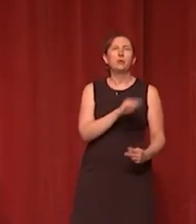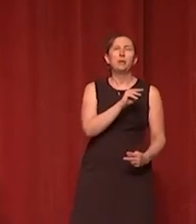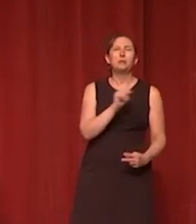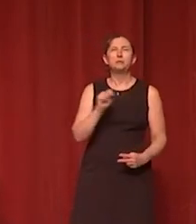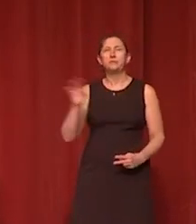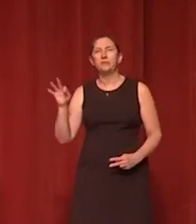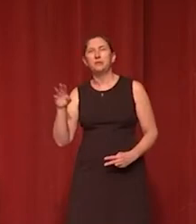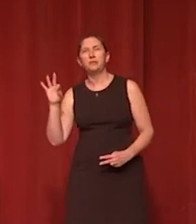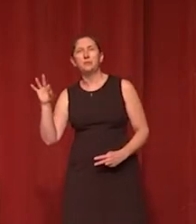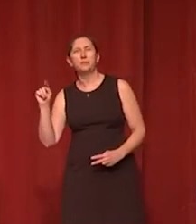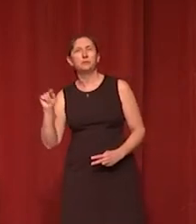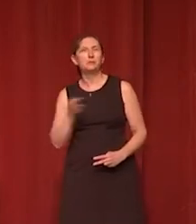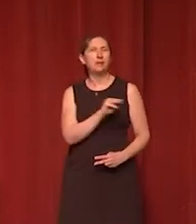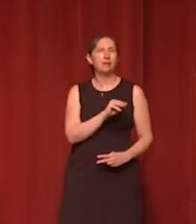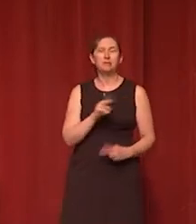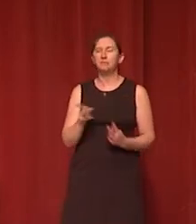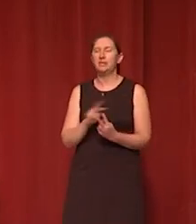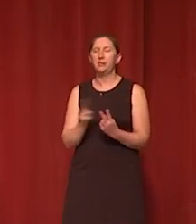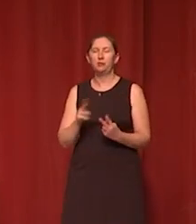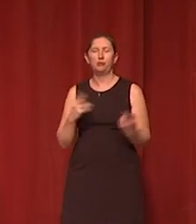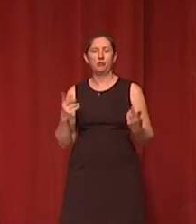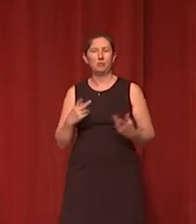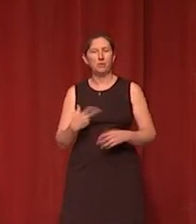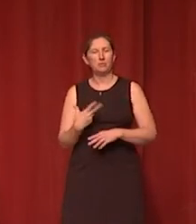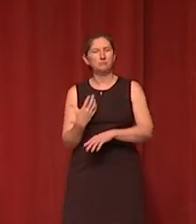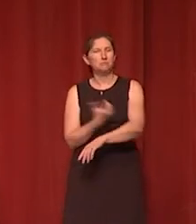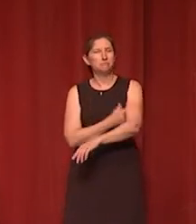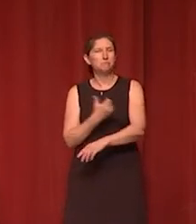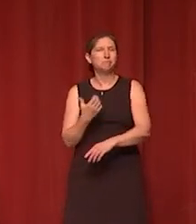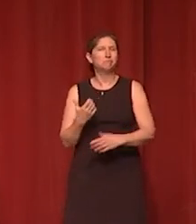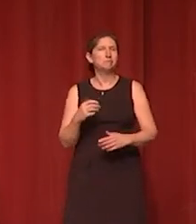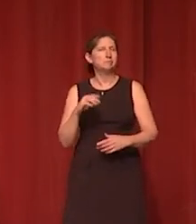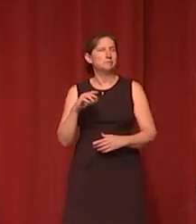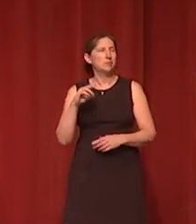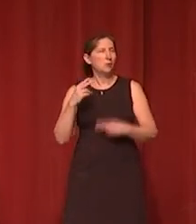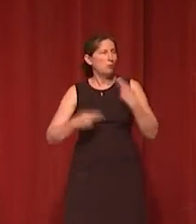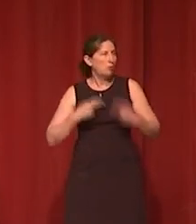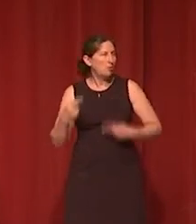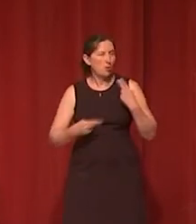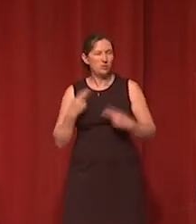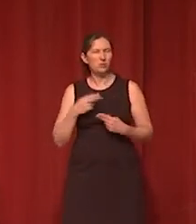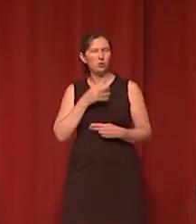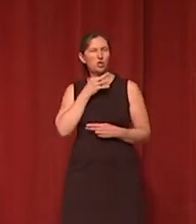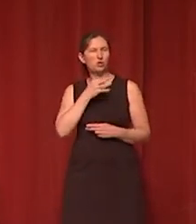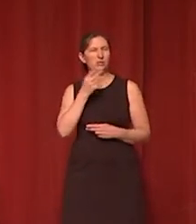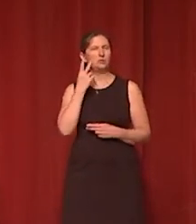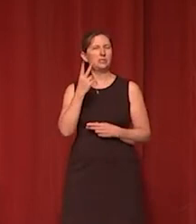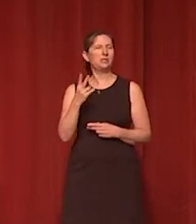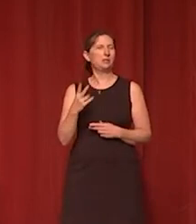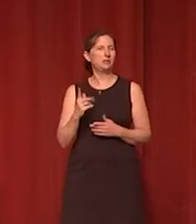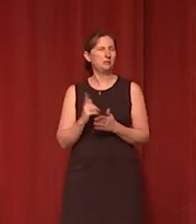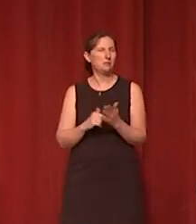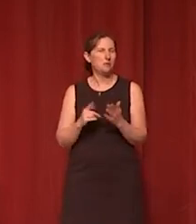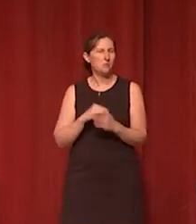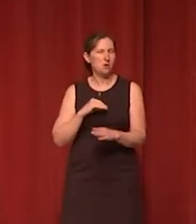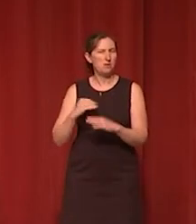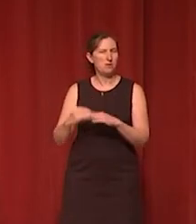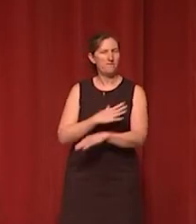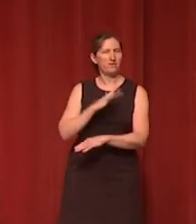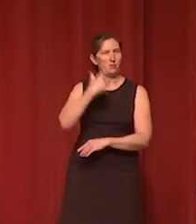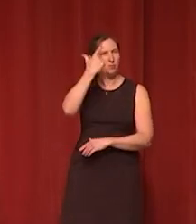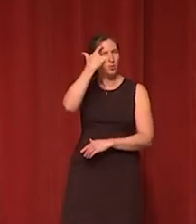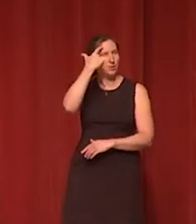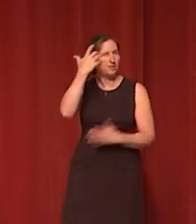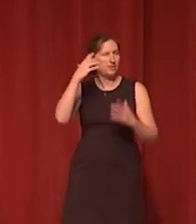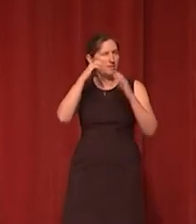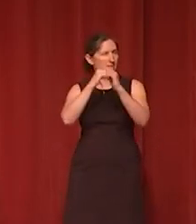if they were born biologic male or born biologic female and switched. So again, there's a lot of research that needs to be done to better understand. You know, right